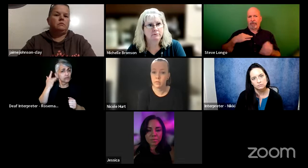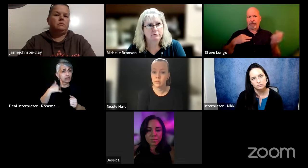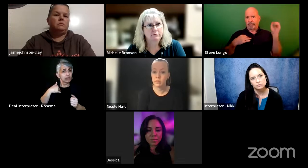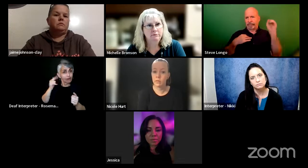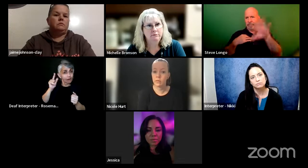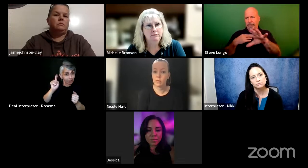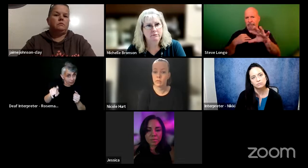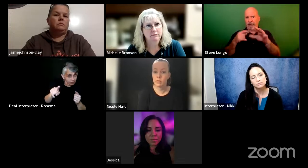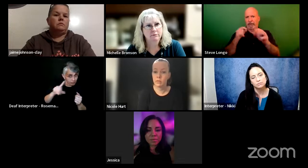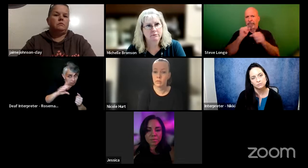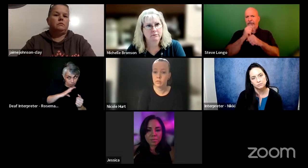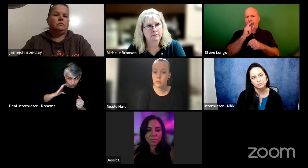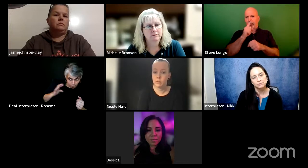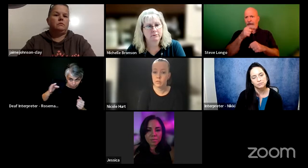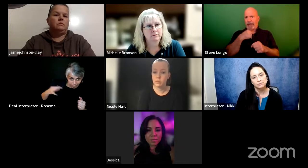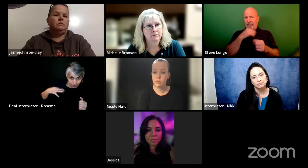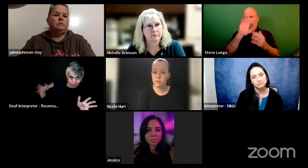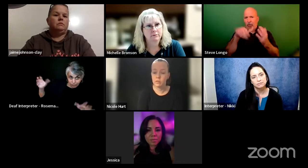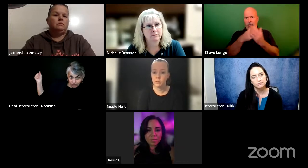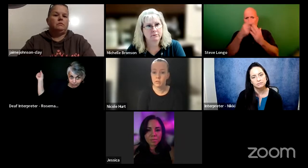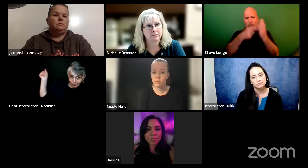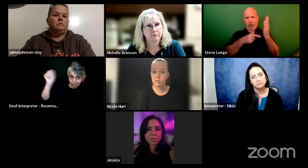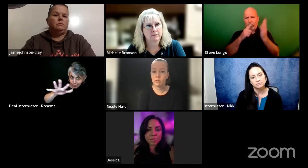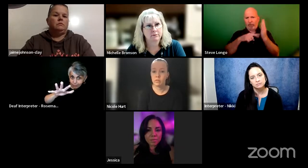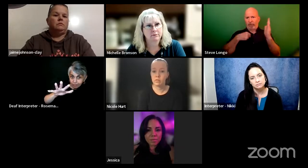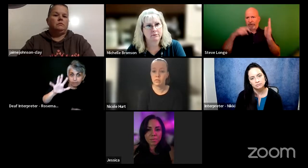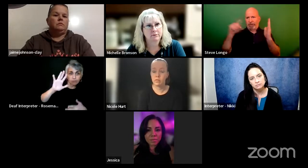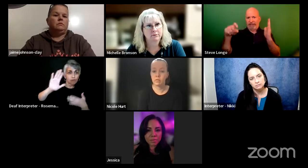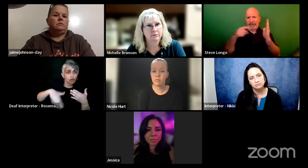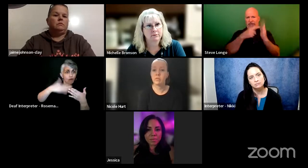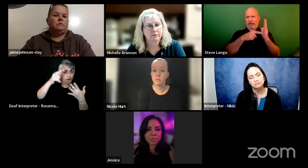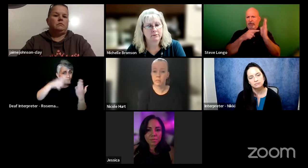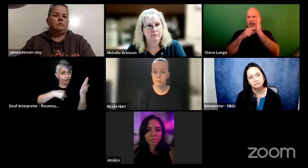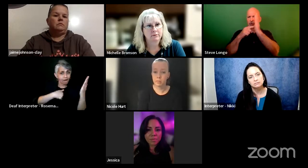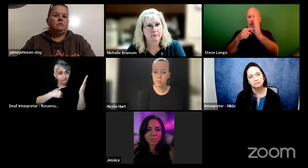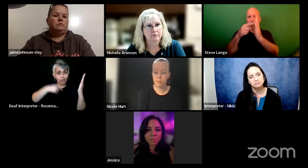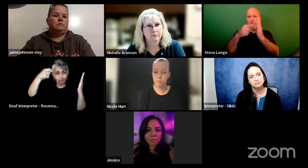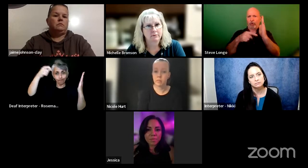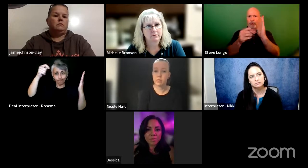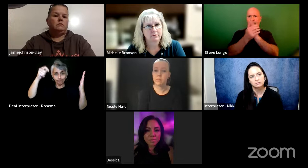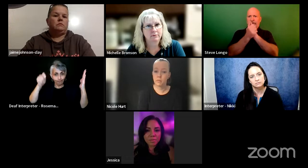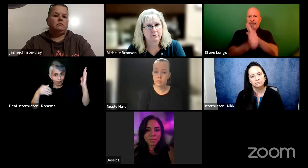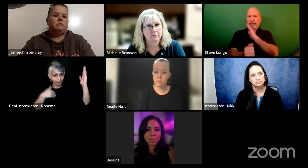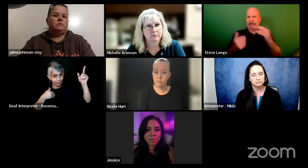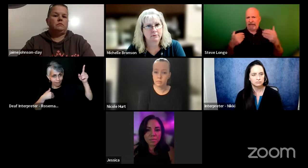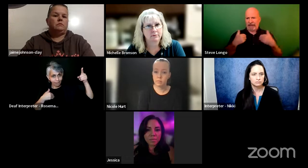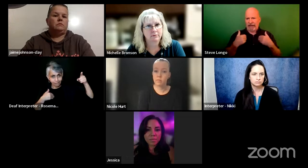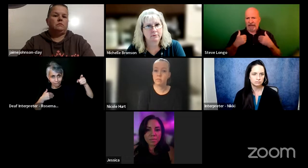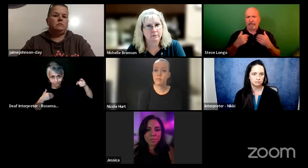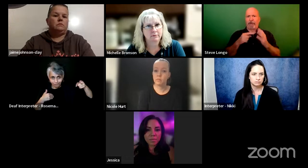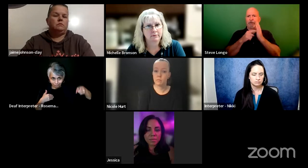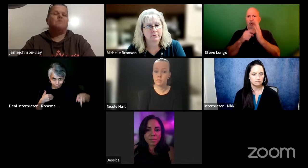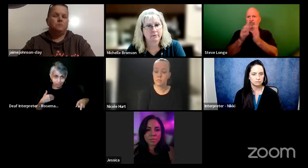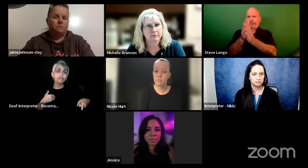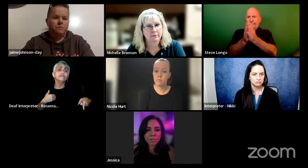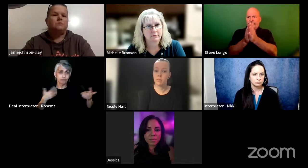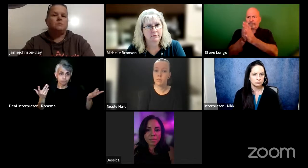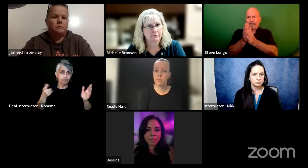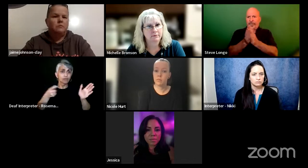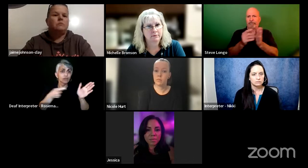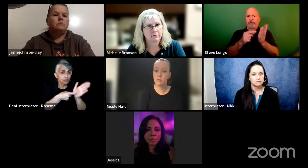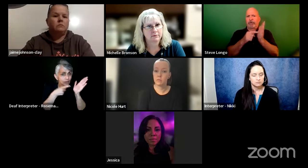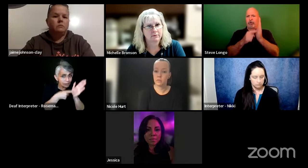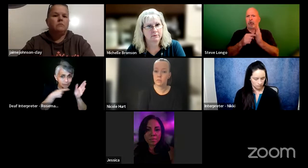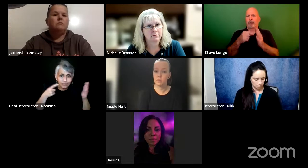multiple questions, which she responded to, which is why we asked for the submission of her application, so that each of you as